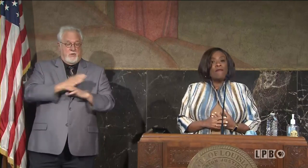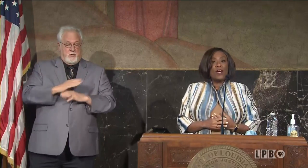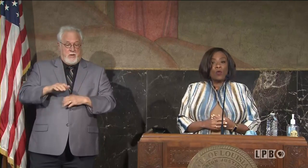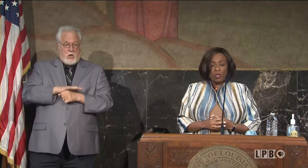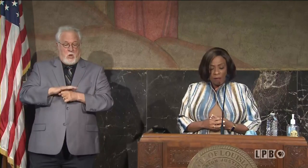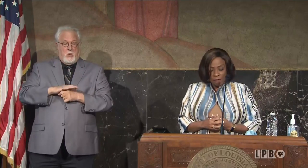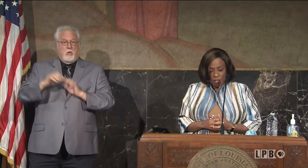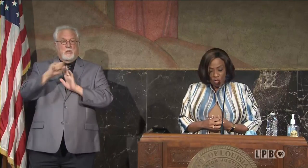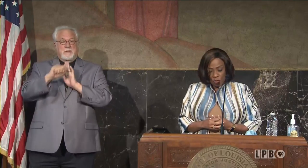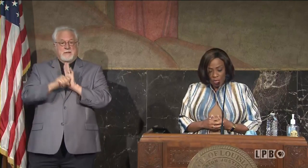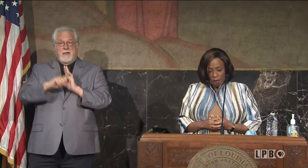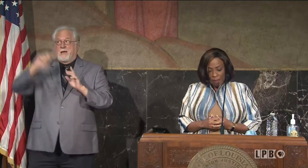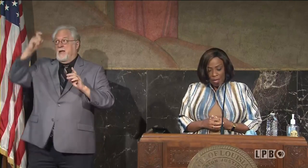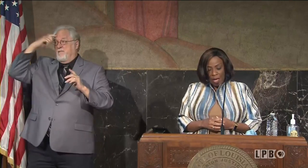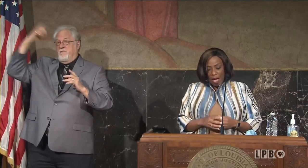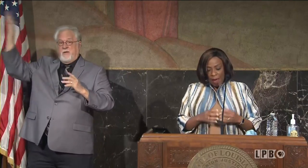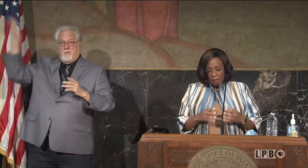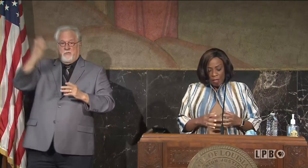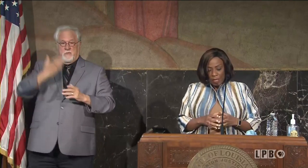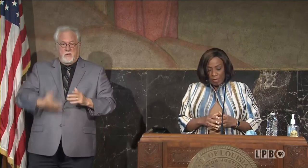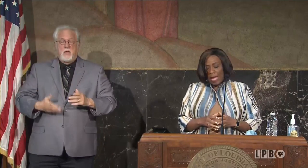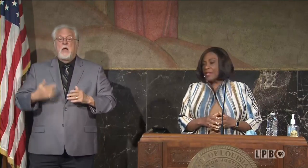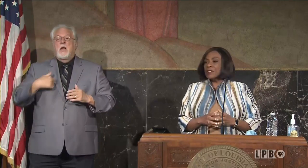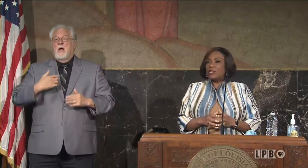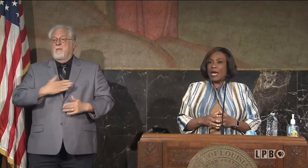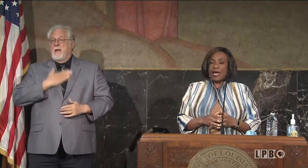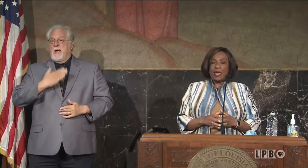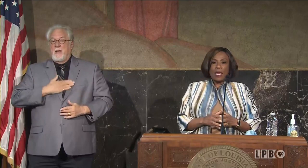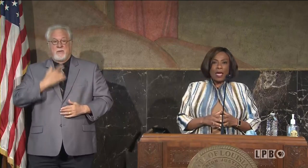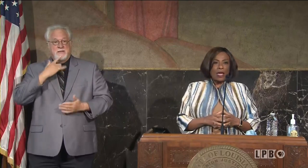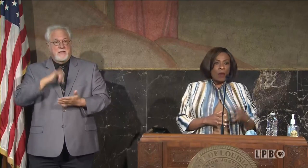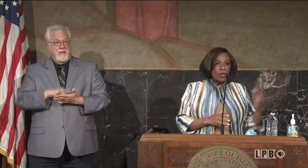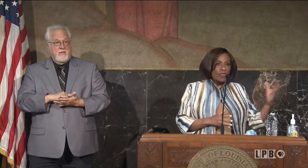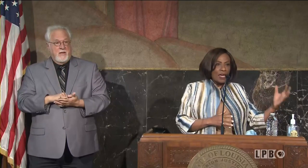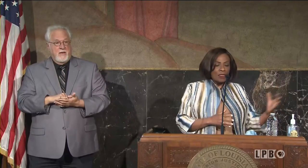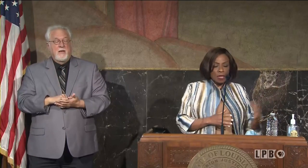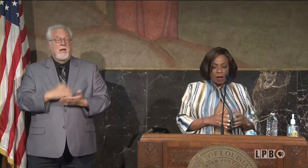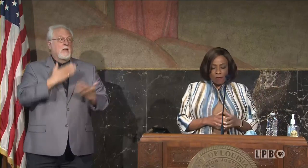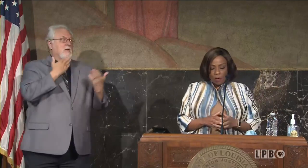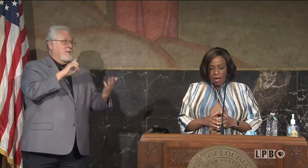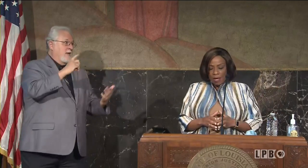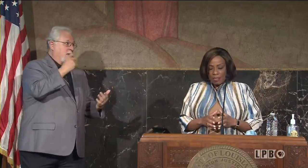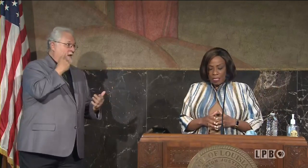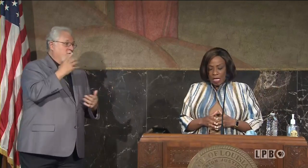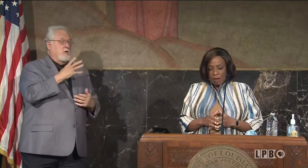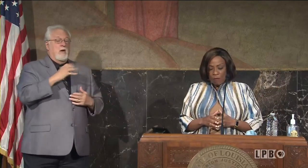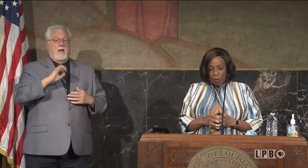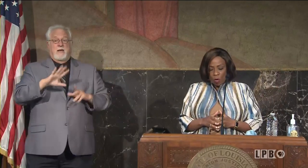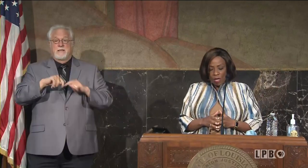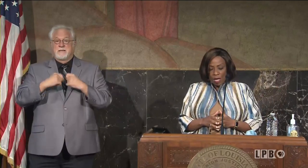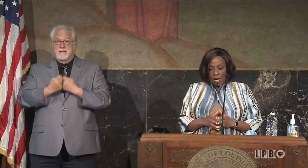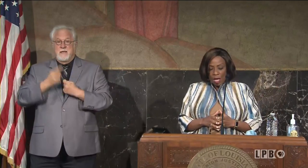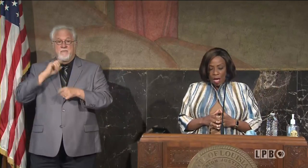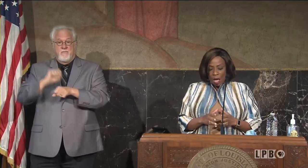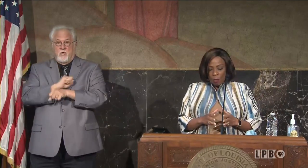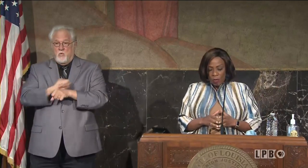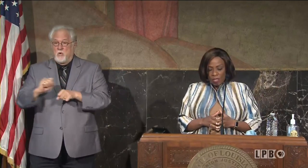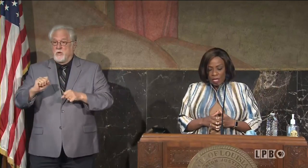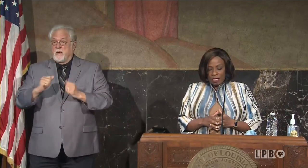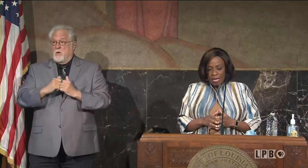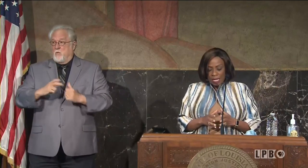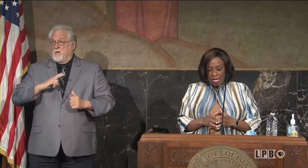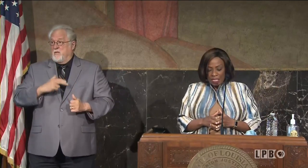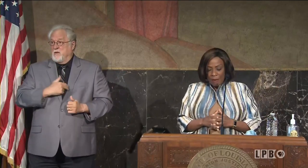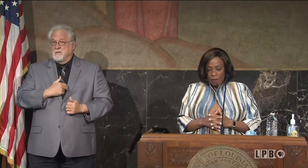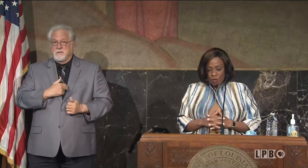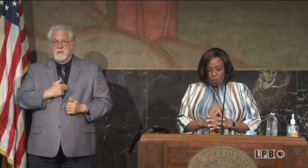state, and federal officials. I'm very glad to say, and I want to thank the governor and his team for working with